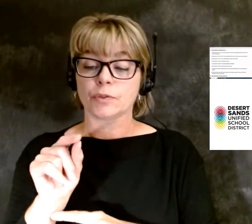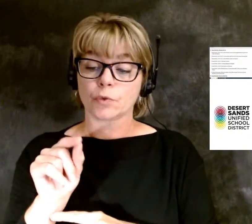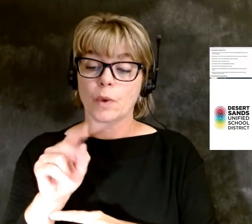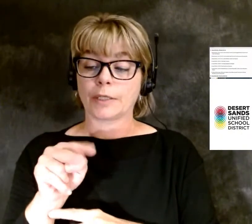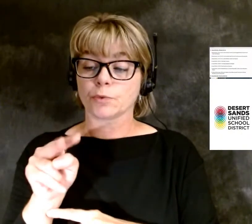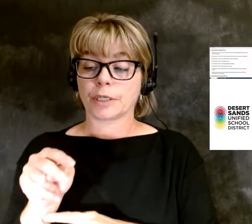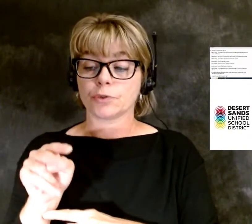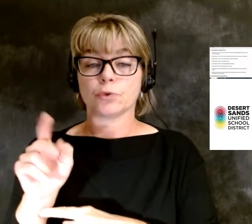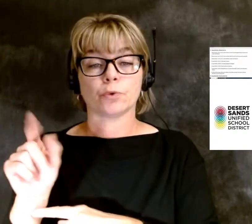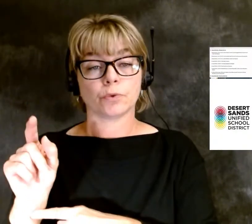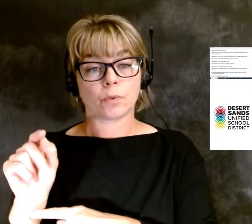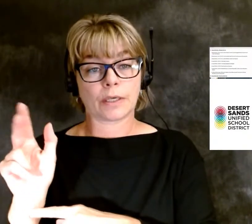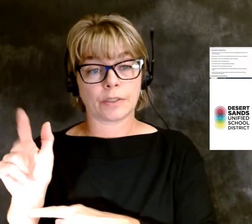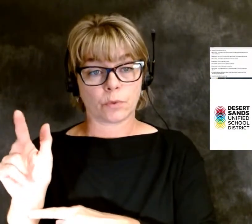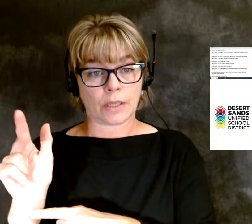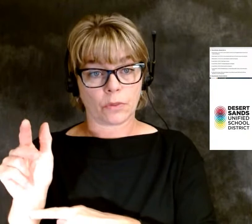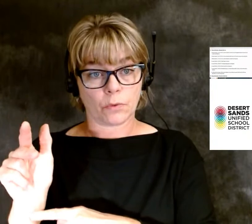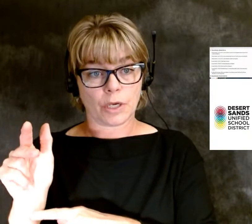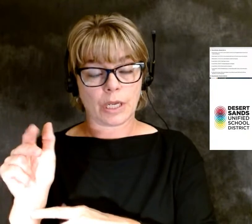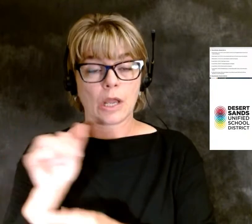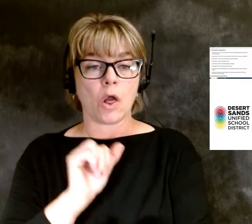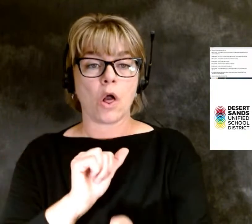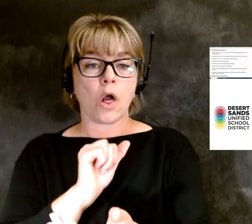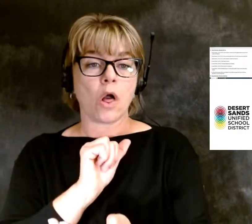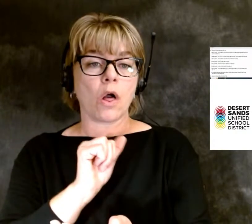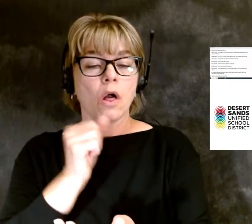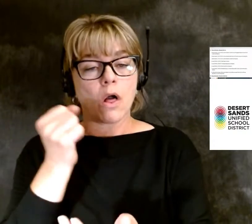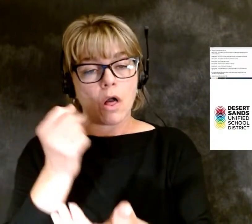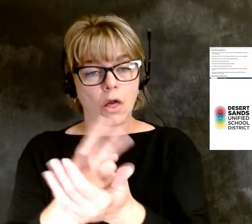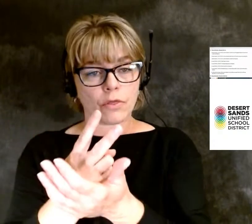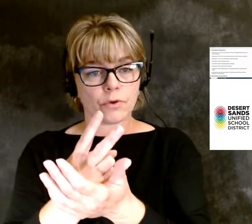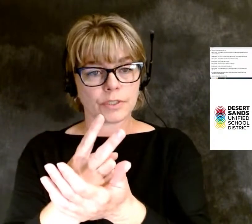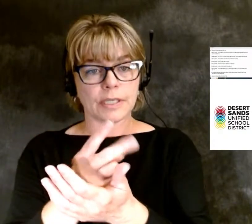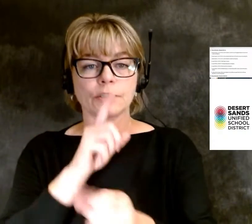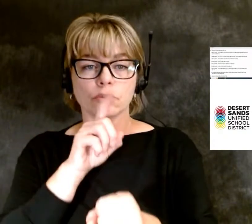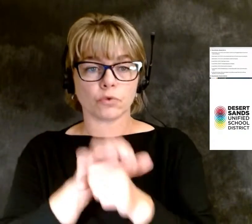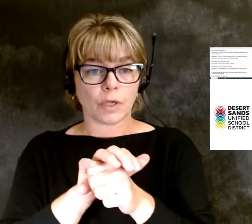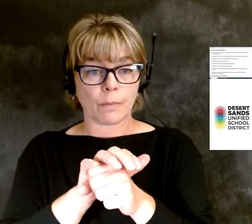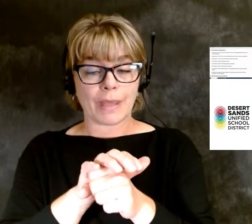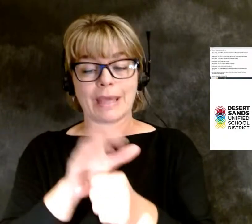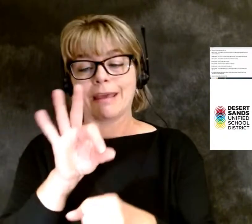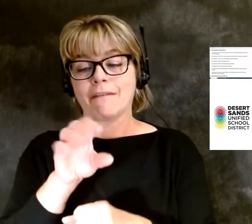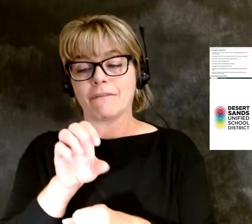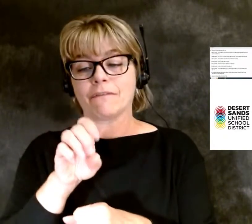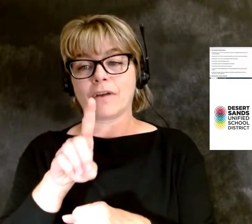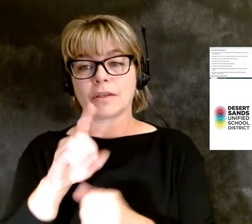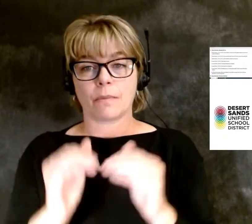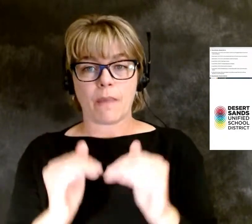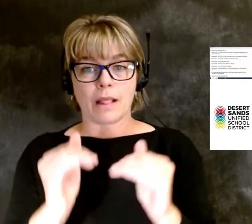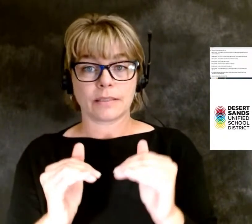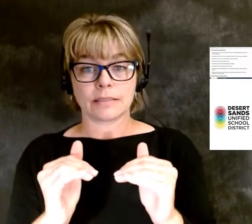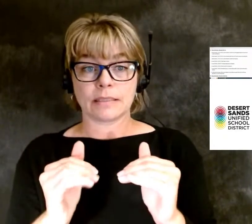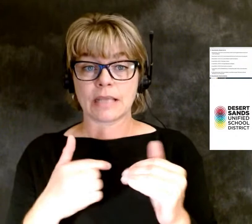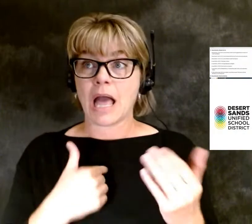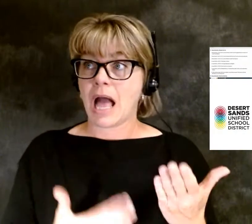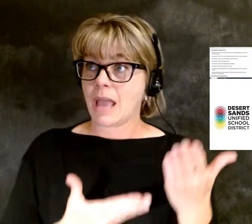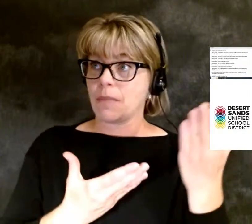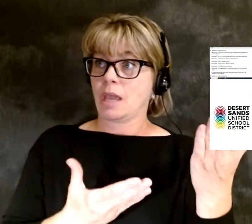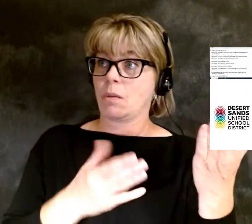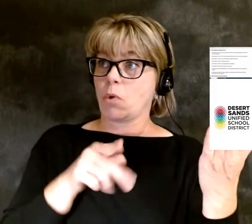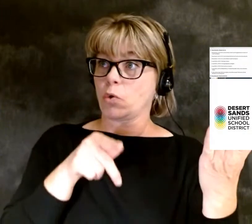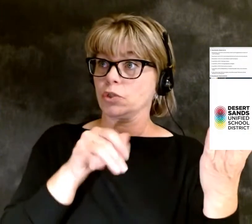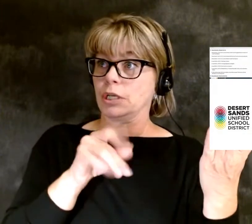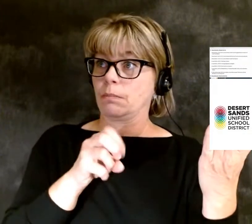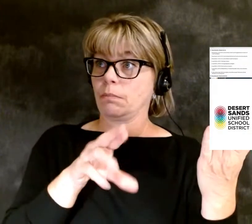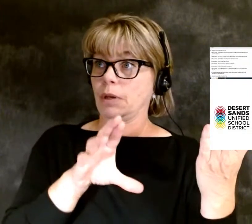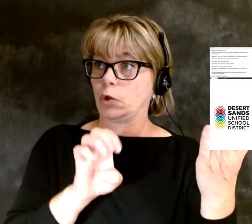37-2022-2023, authorization to commit fund balances. Is there a motion to approve this resolution? I make a motion, Pierce.